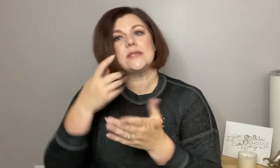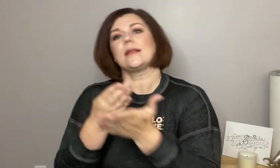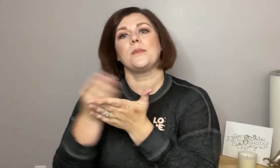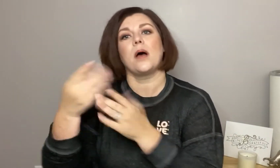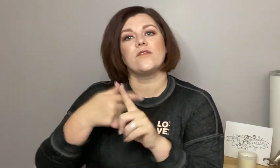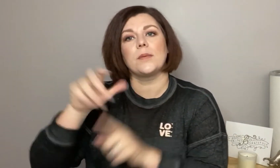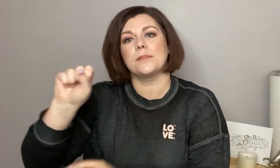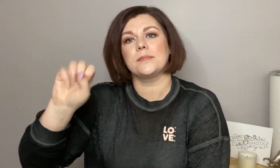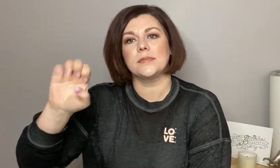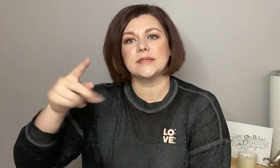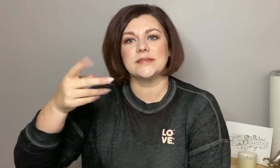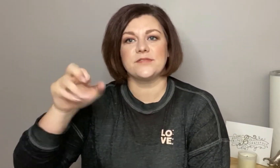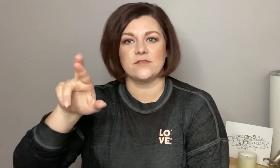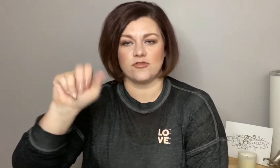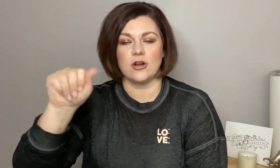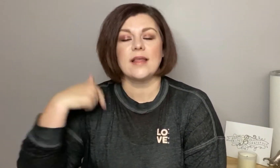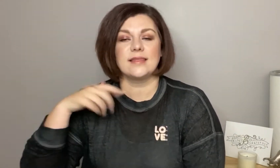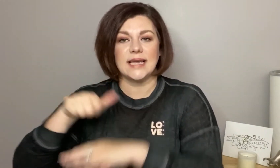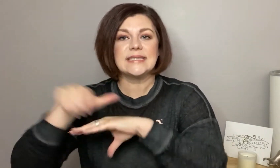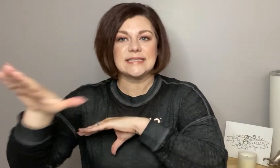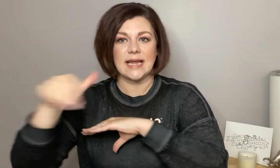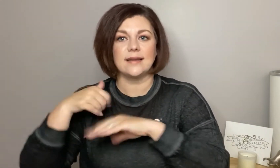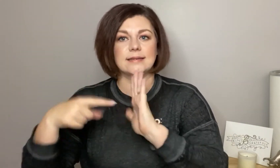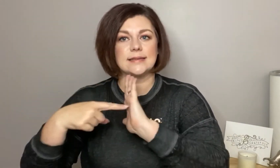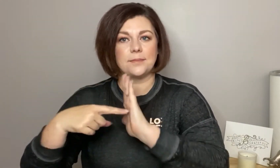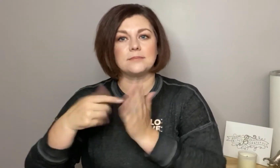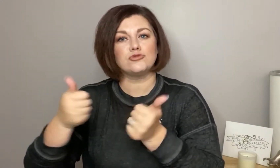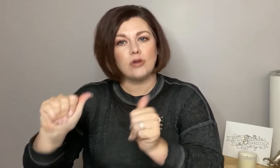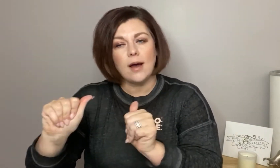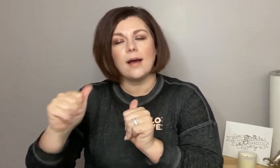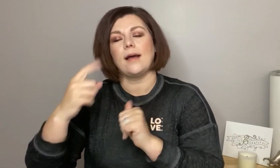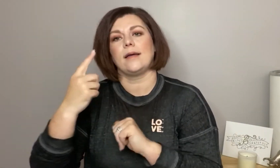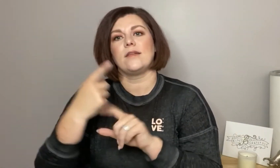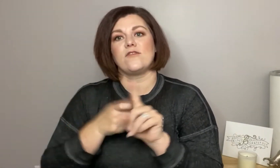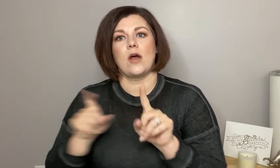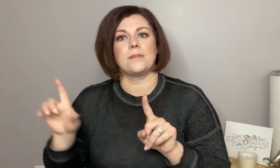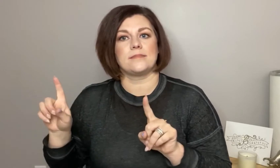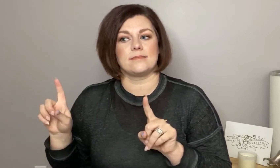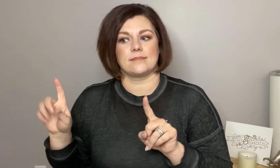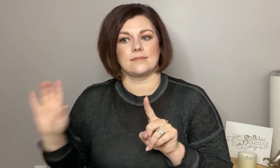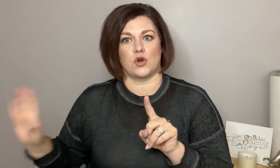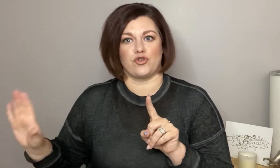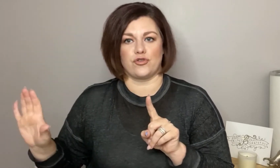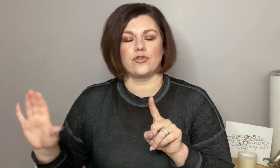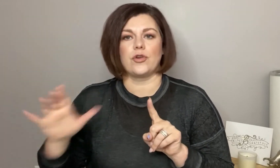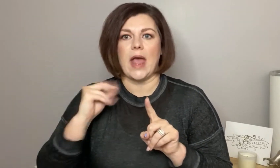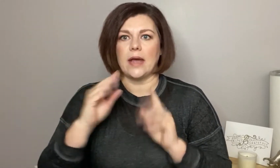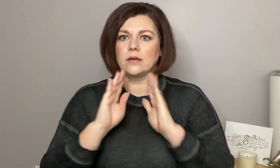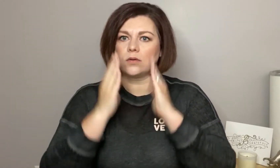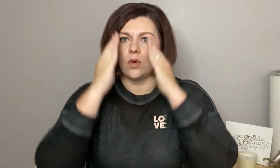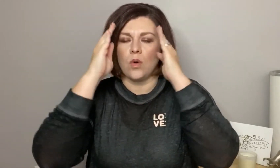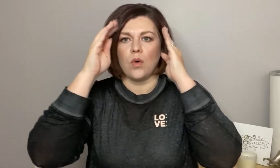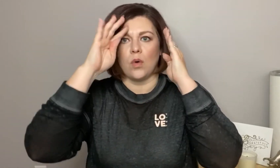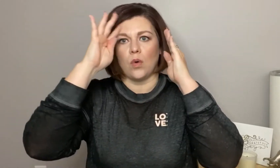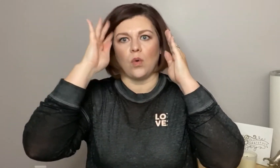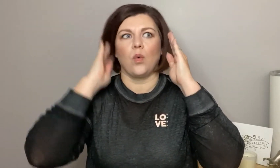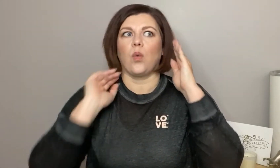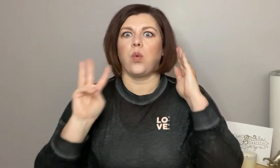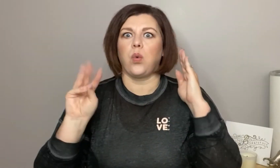When I recently did a purchase at Sephora, they sent me a sample of that to try, and man,